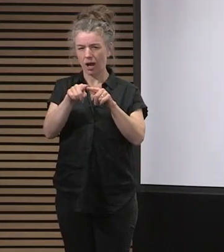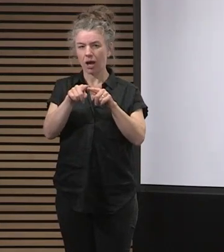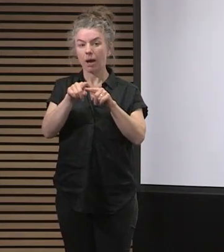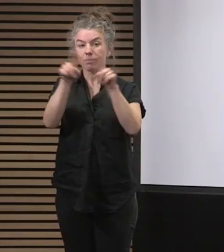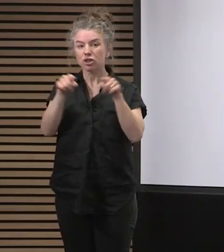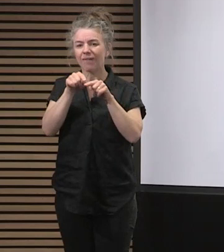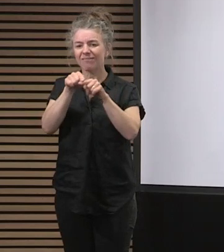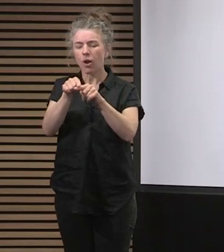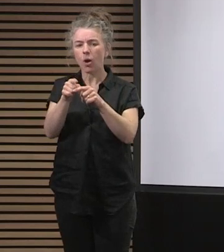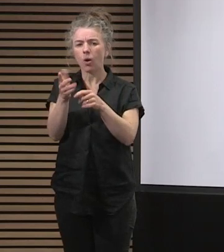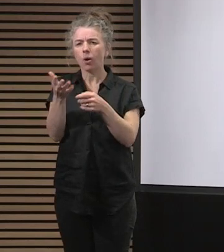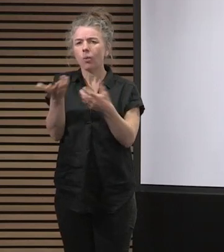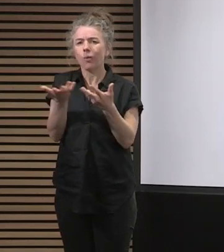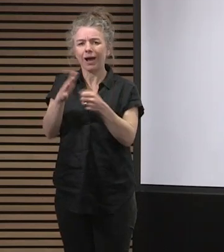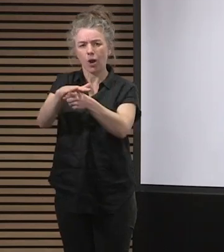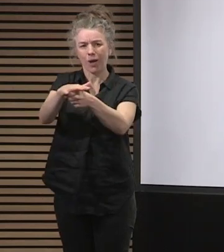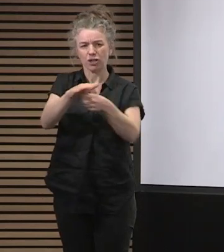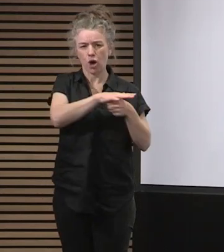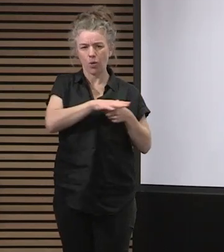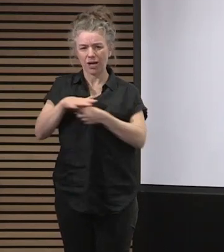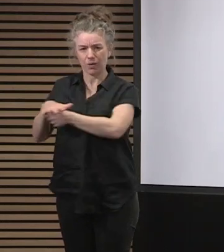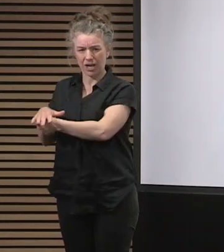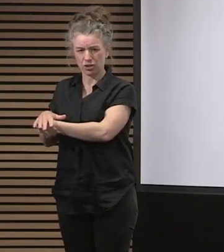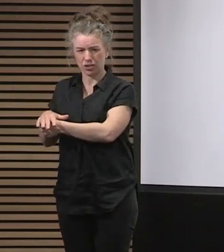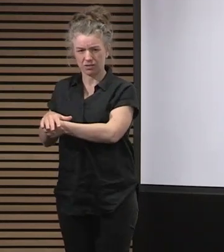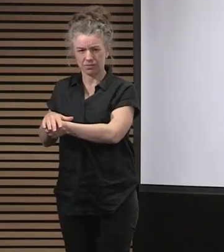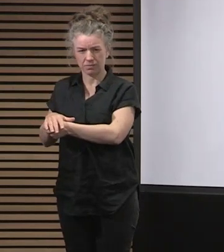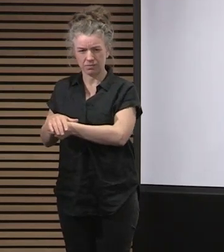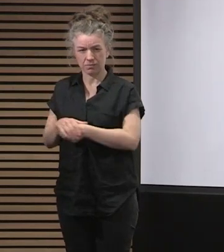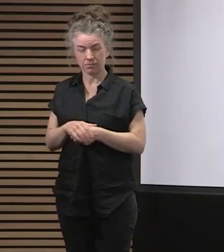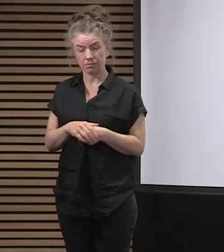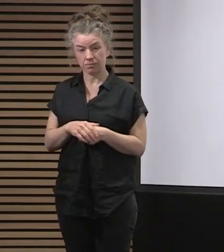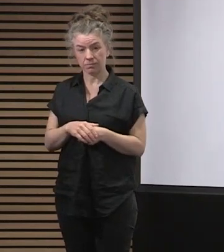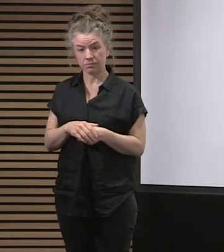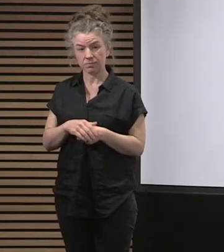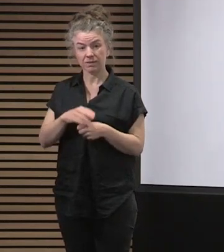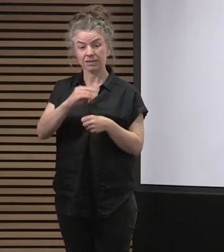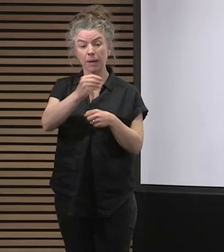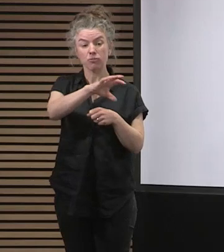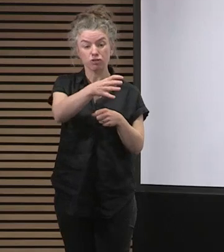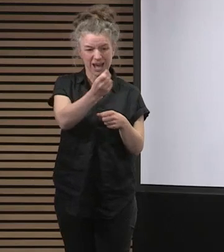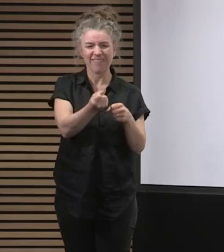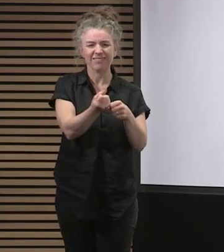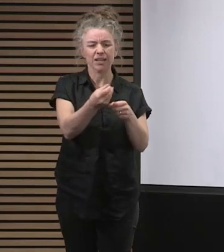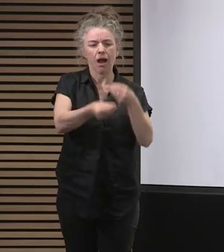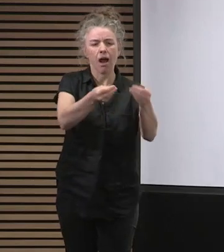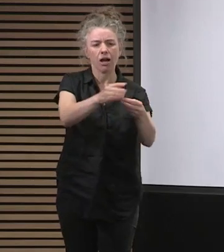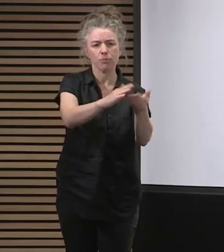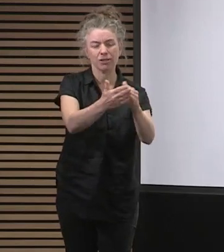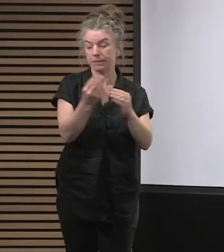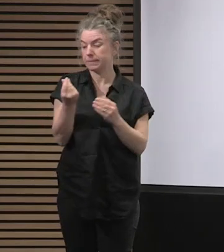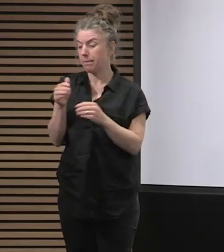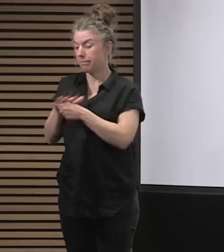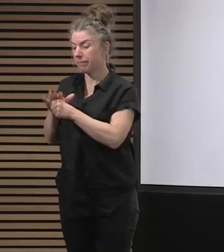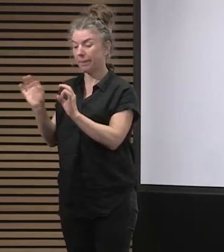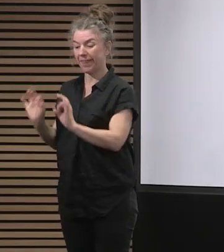regions as well, so that we know just where there might be community transmission happening. It may be happening in some regions, but not others. Bloomfield, the government says